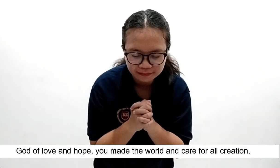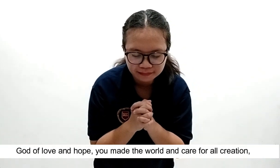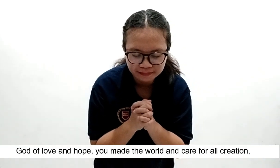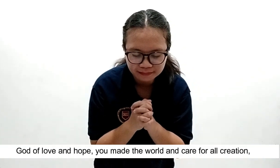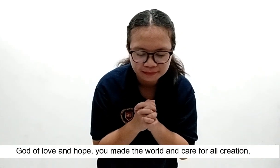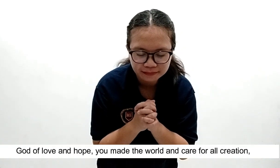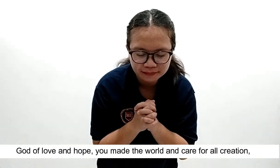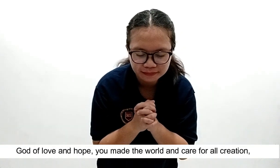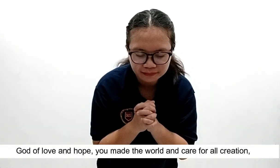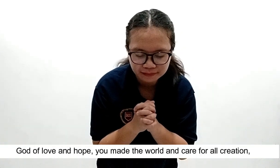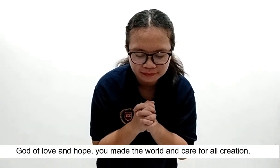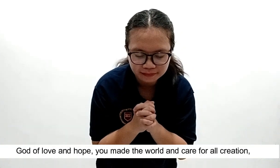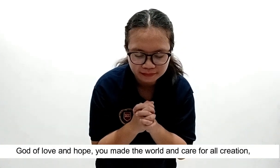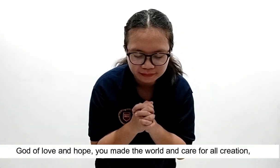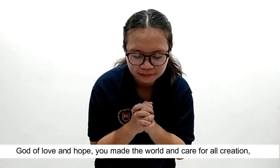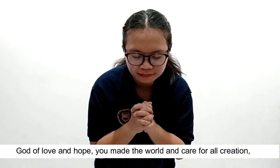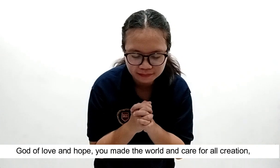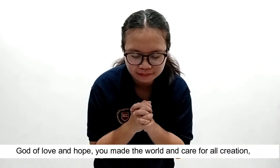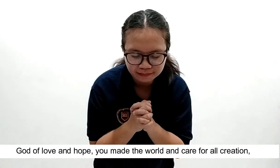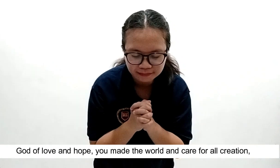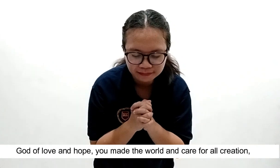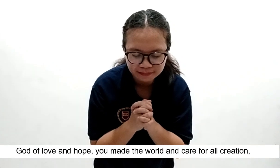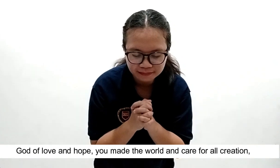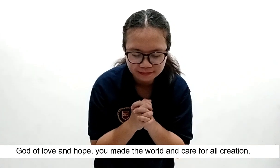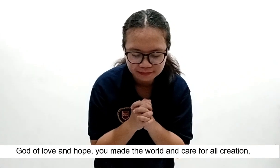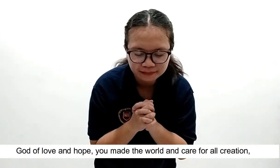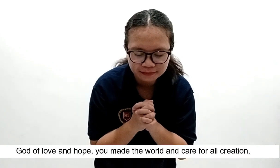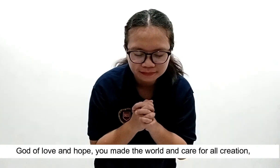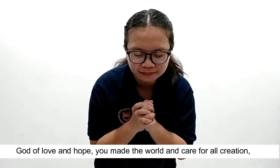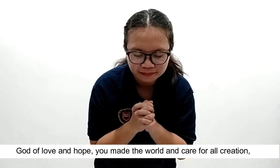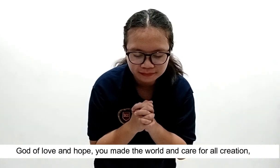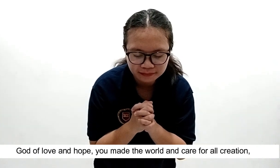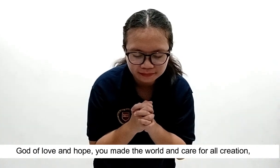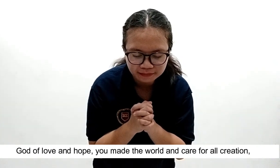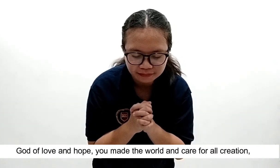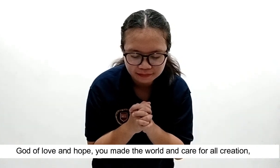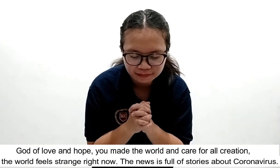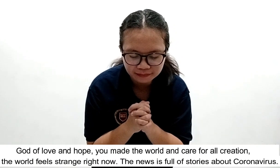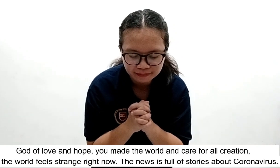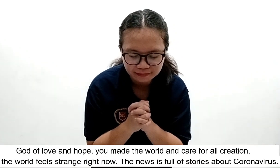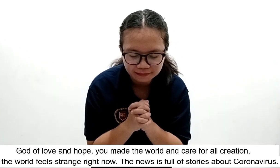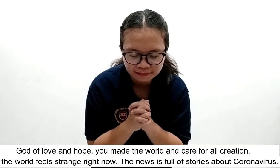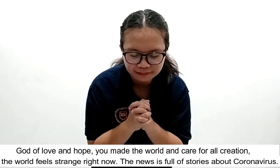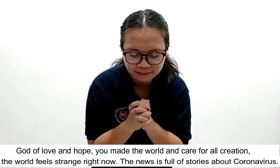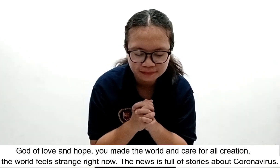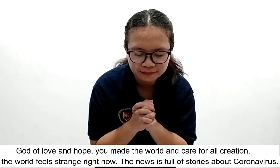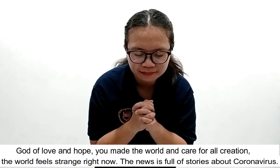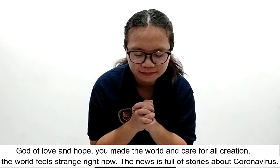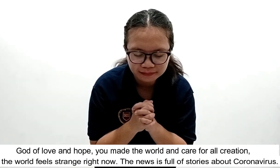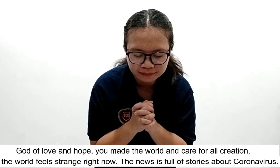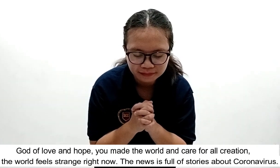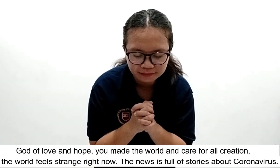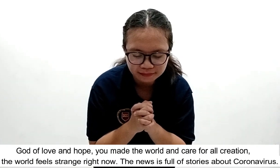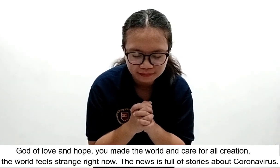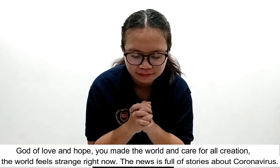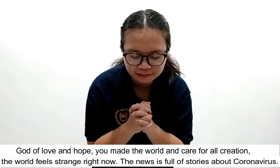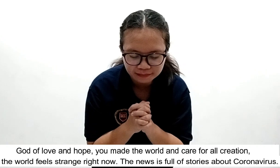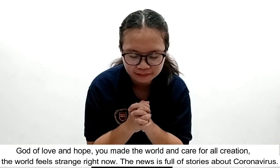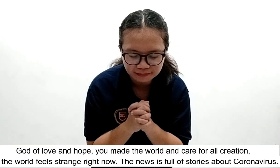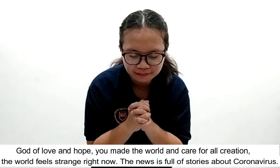you made the world and care for all creation but the world feels strange right now the news